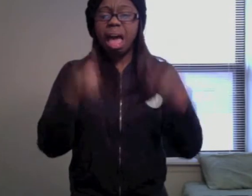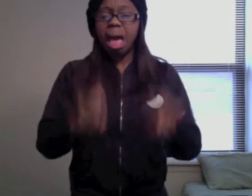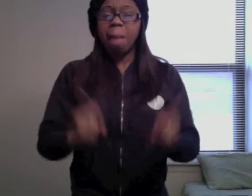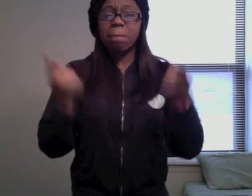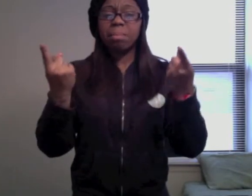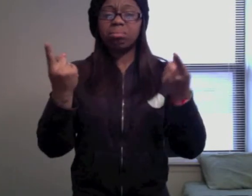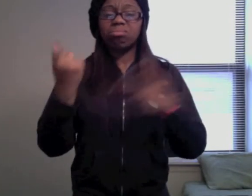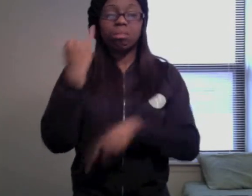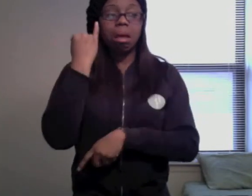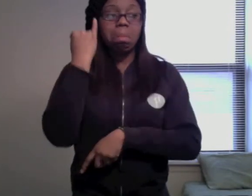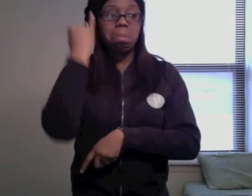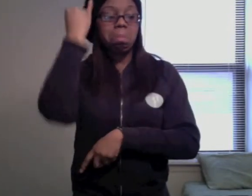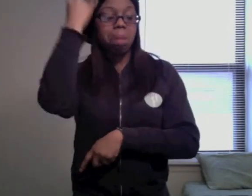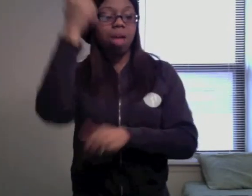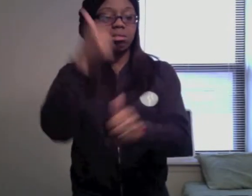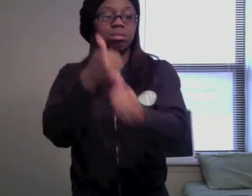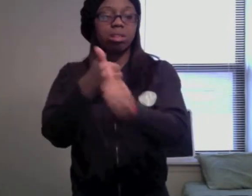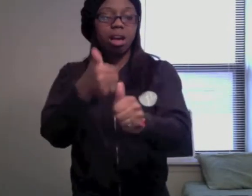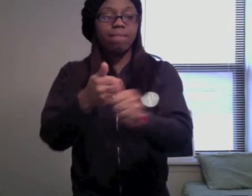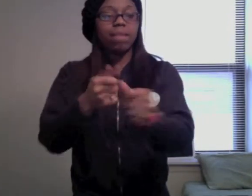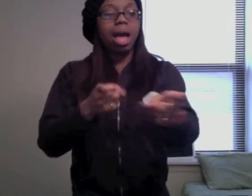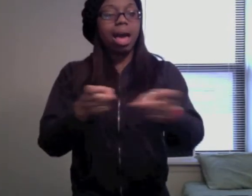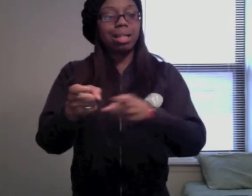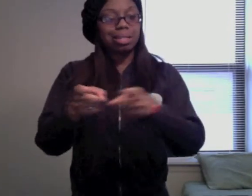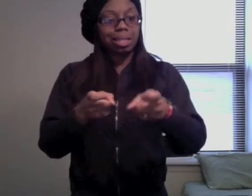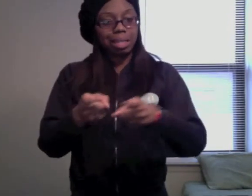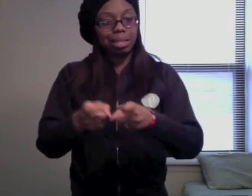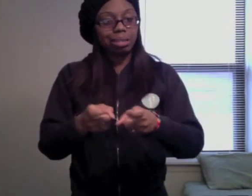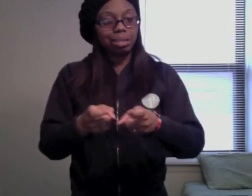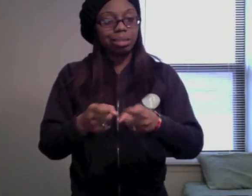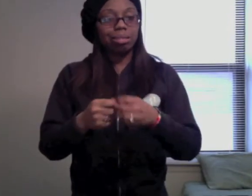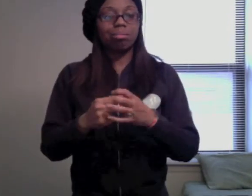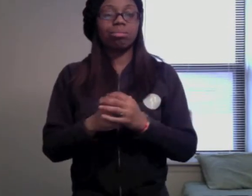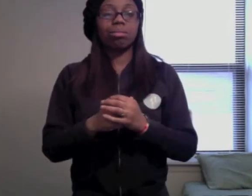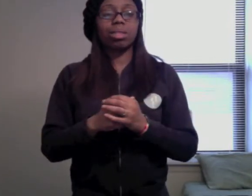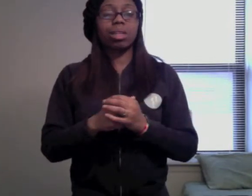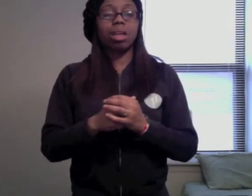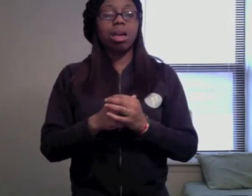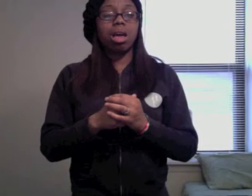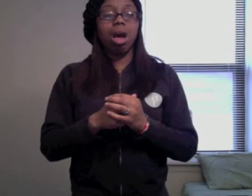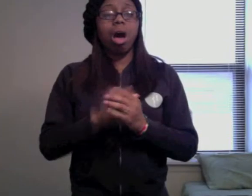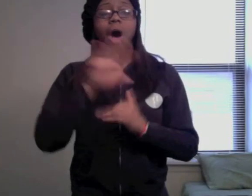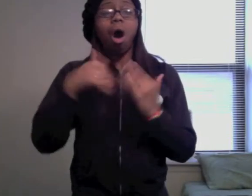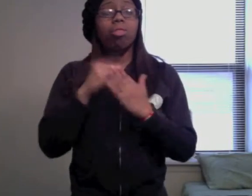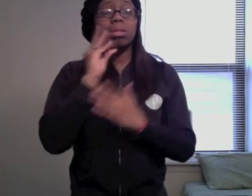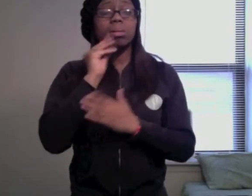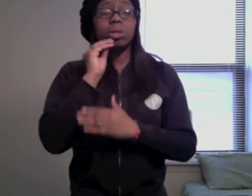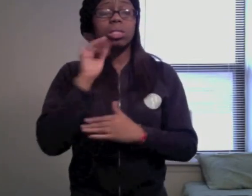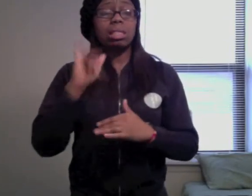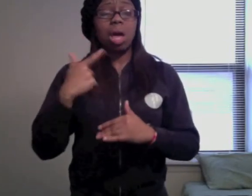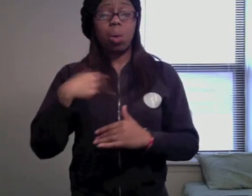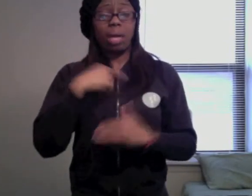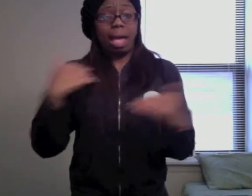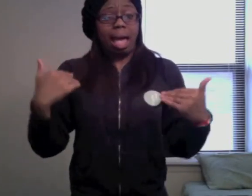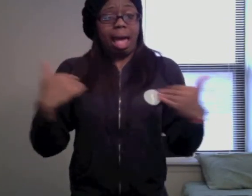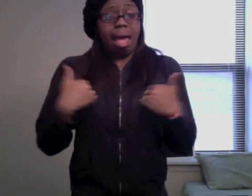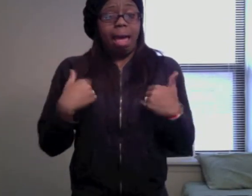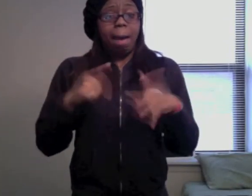yourself handling it. Every experience we've had began in thought and was projected into the world of